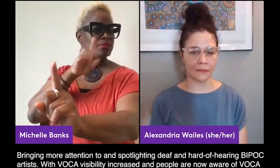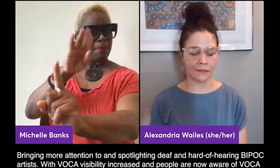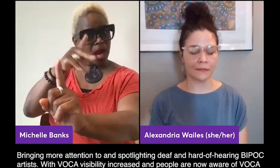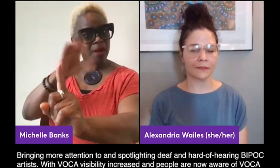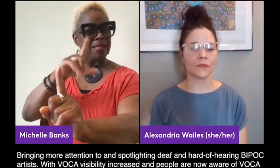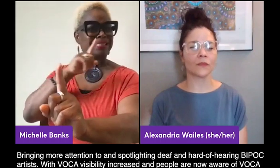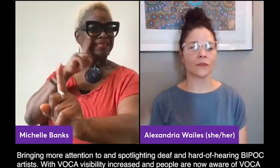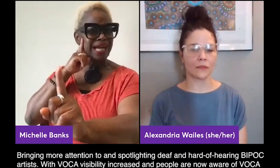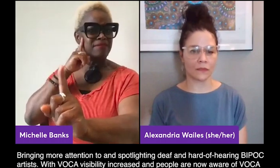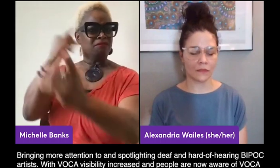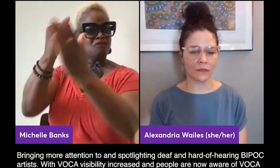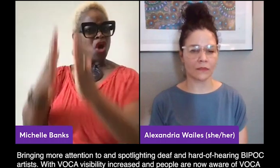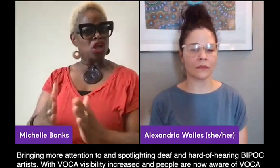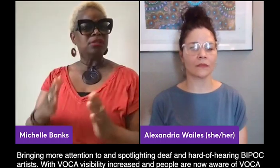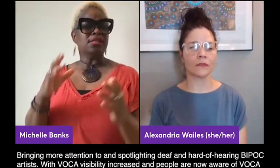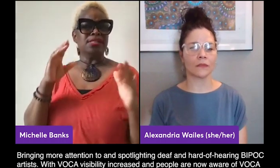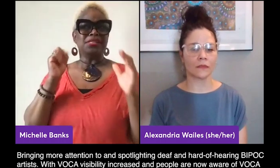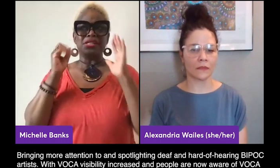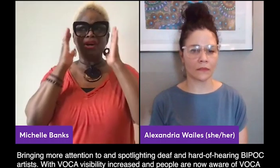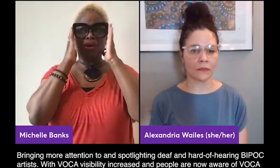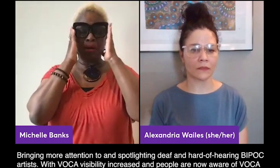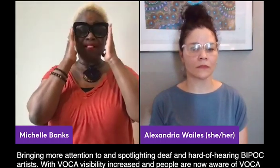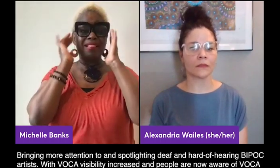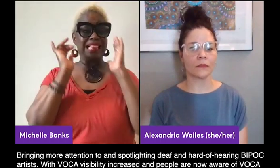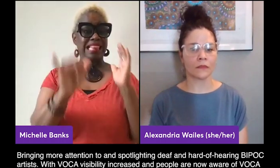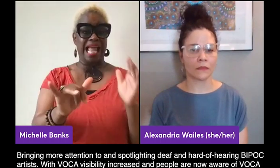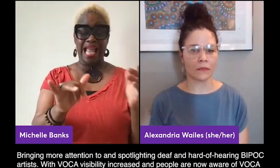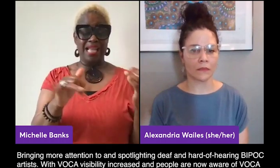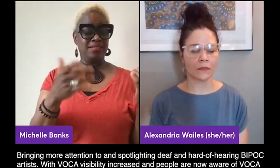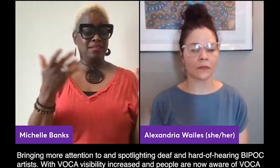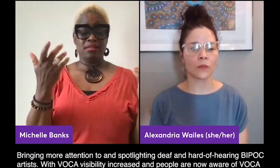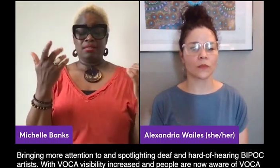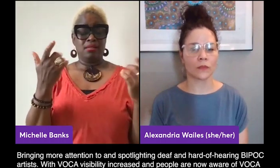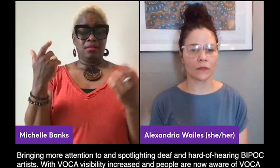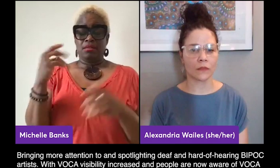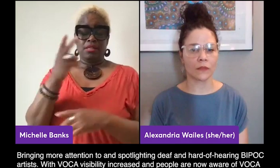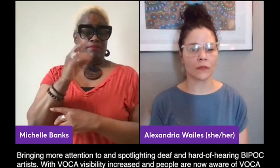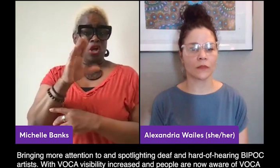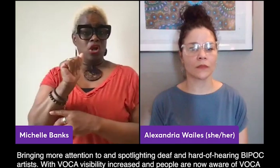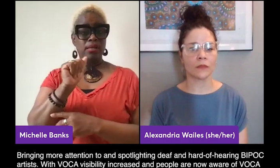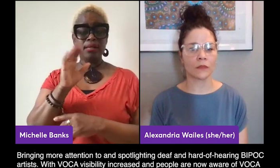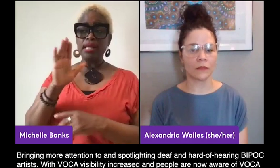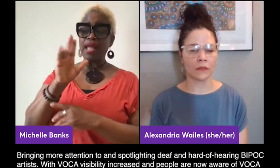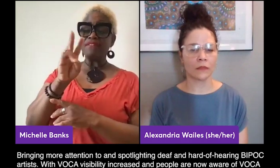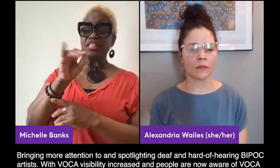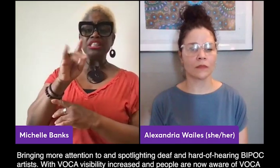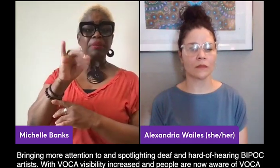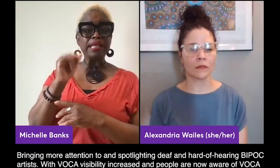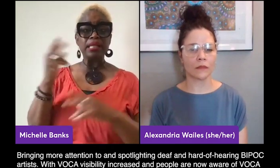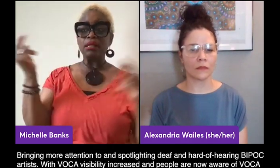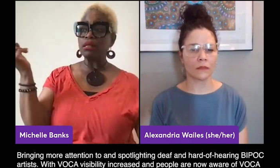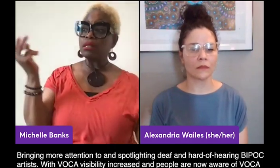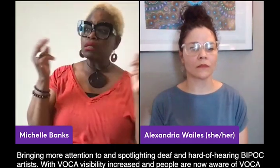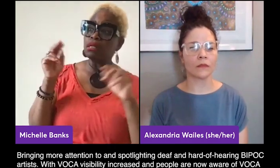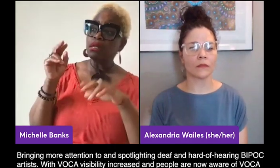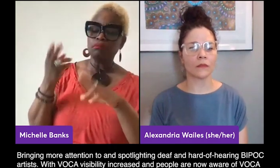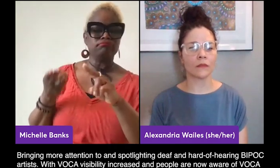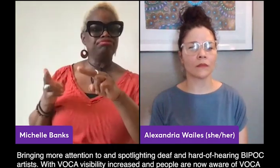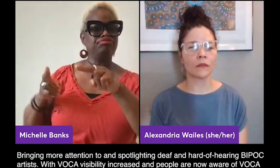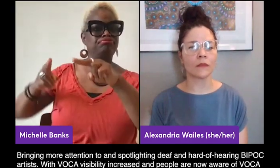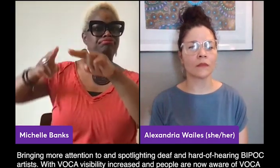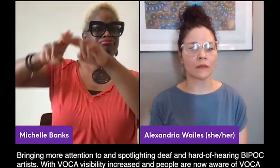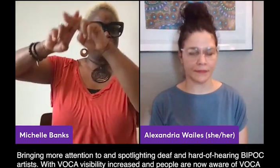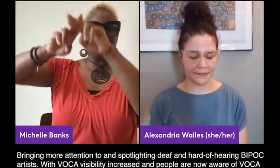hearing BIPOC artists. With VOCA, visibility increased, and people are now aware of VOCA and what we're doing.